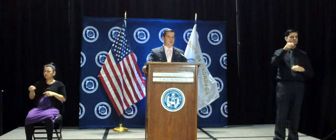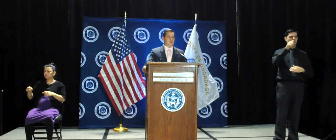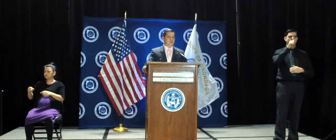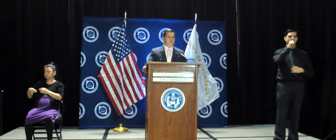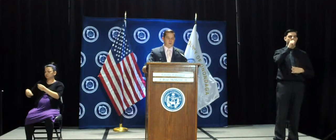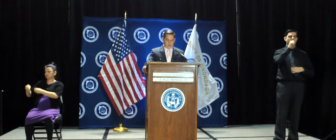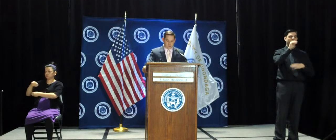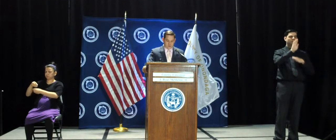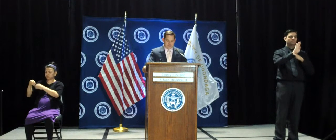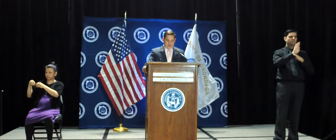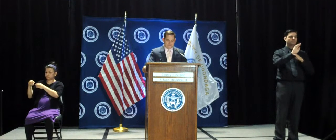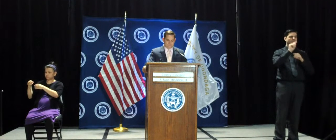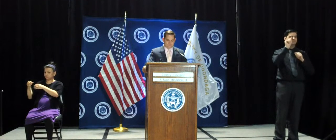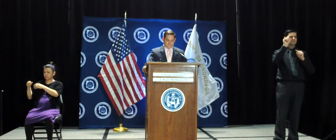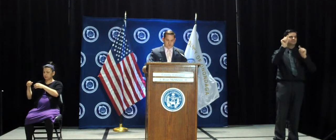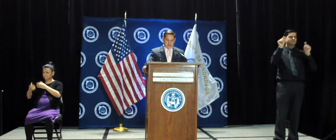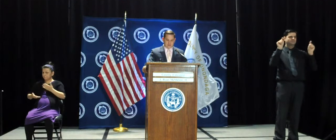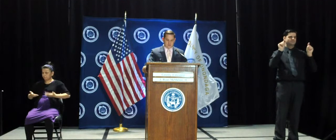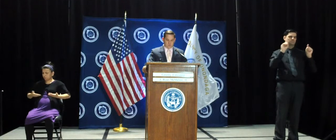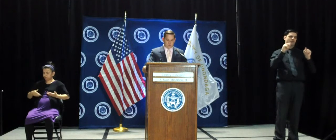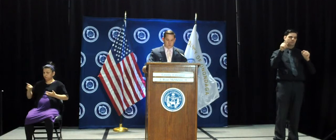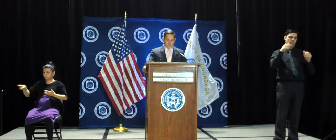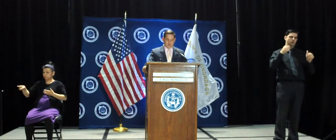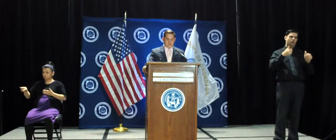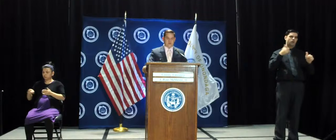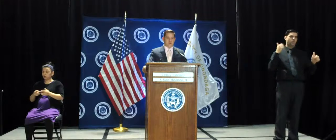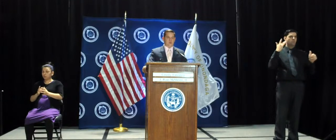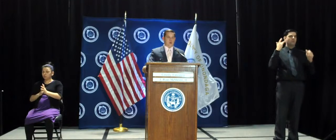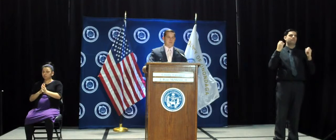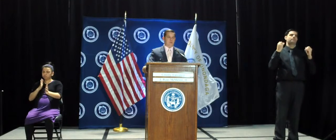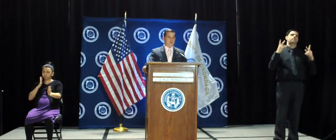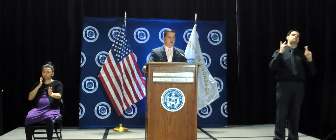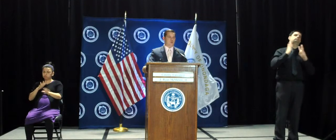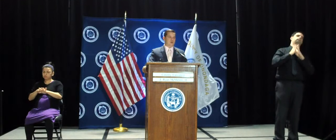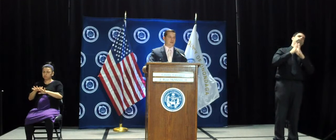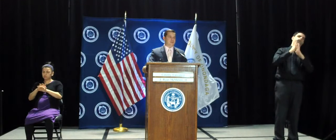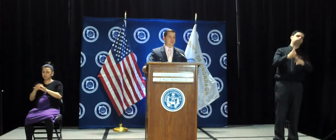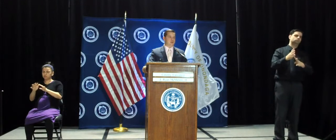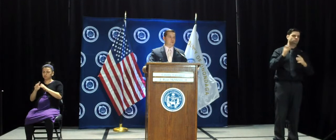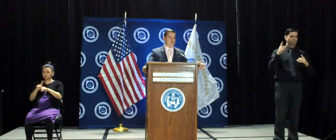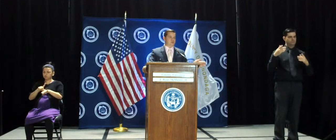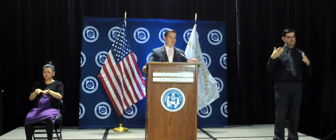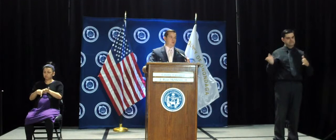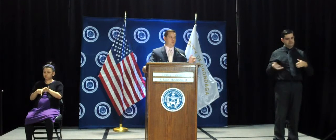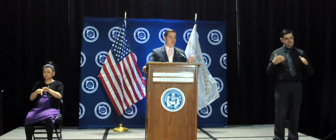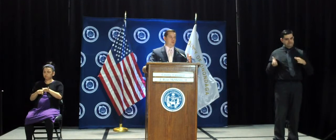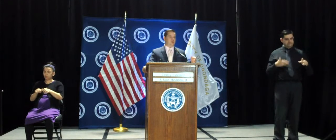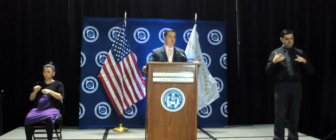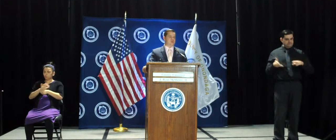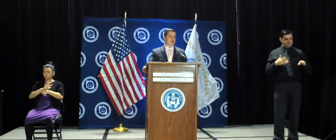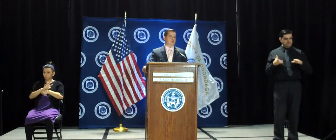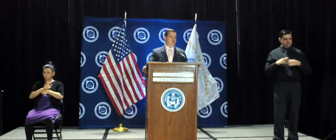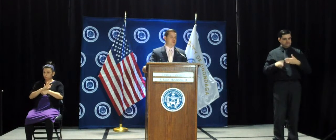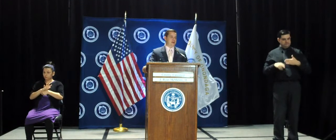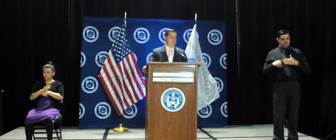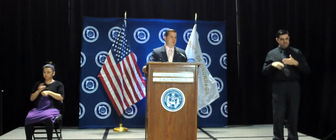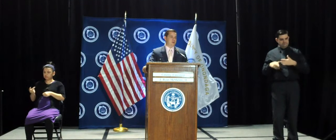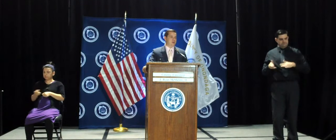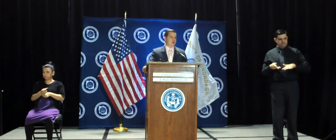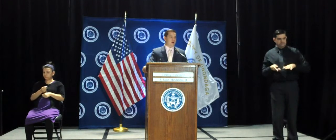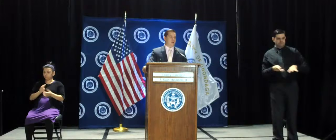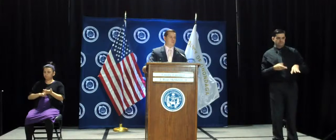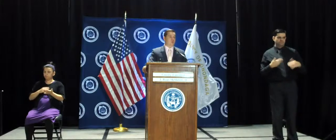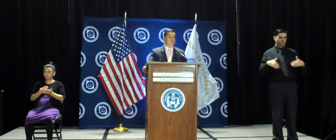up. So that what we consider to be rapid in COVID-19 terms is a 24 to 36 hour turn